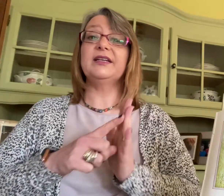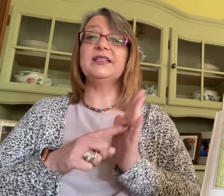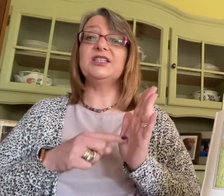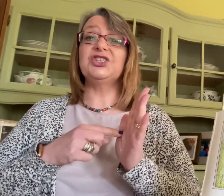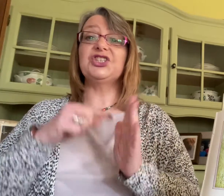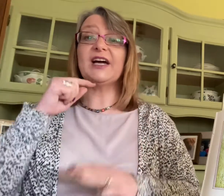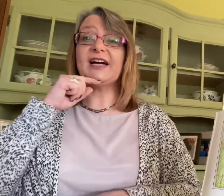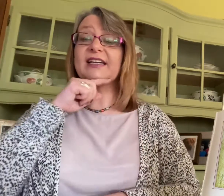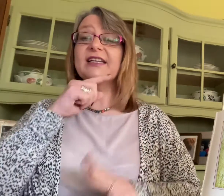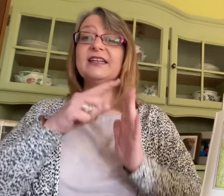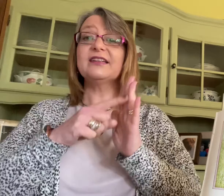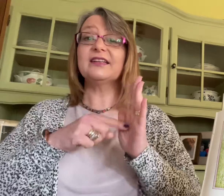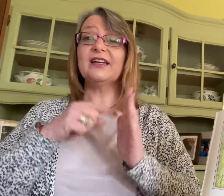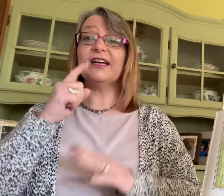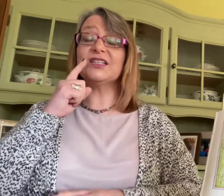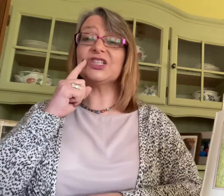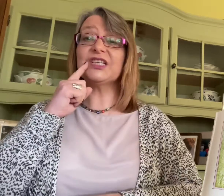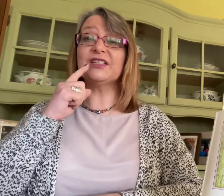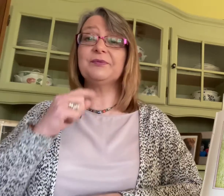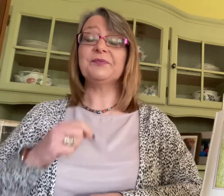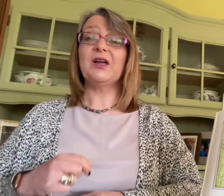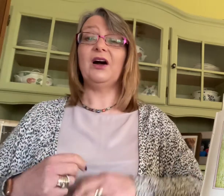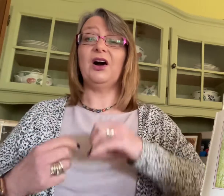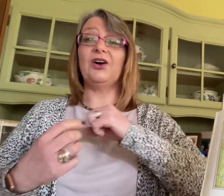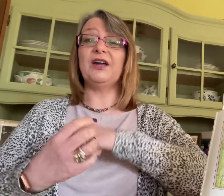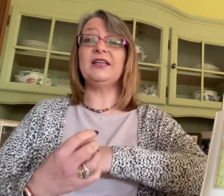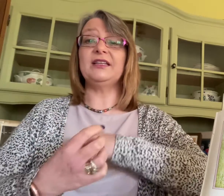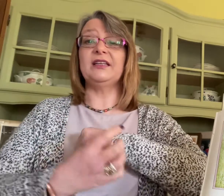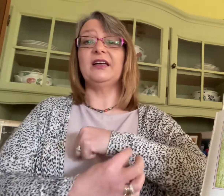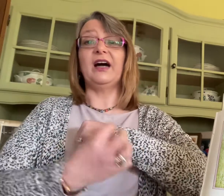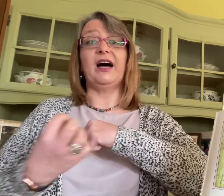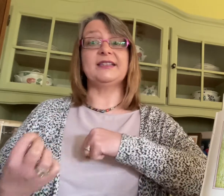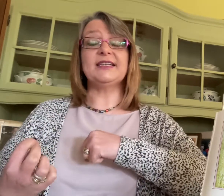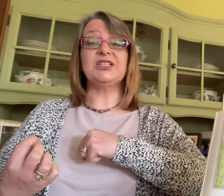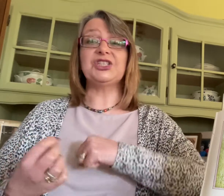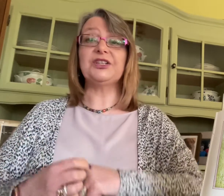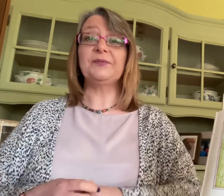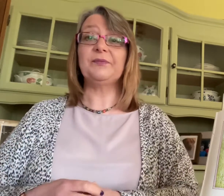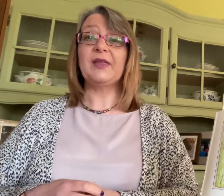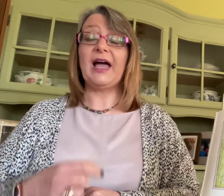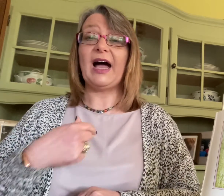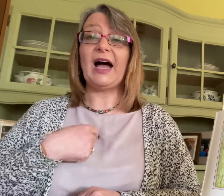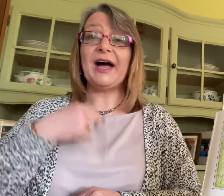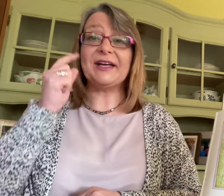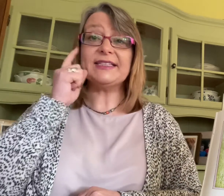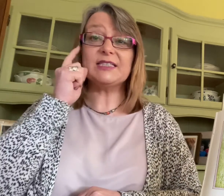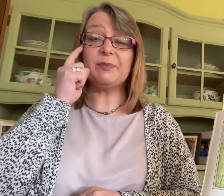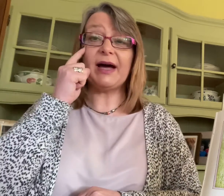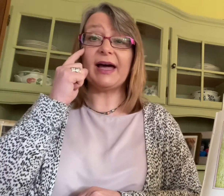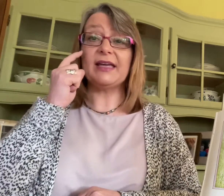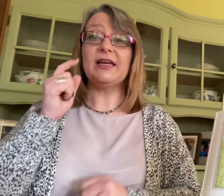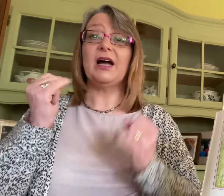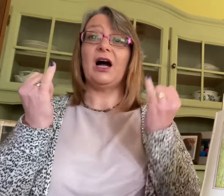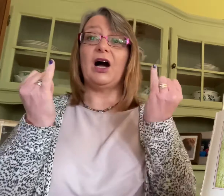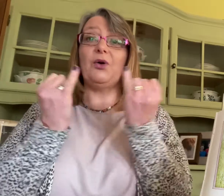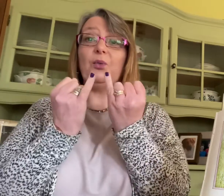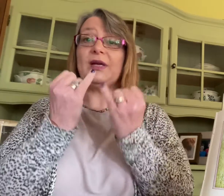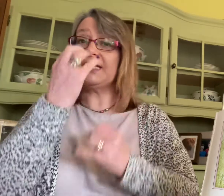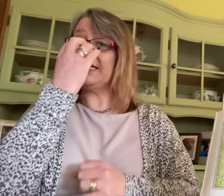Jack and Jill are in a ditch. I spy a Wicked